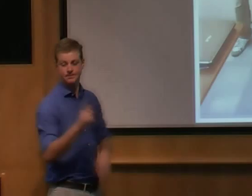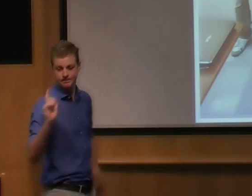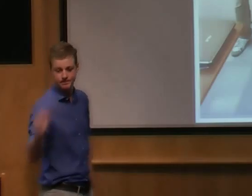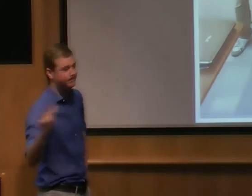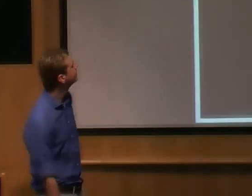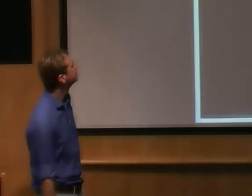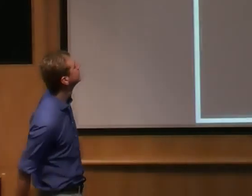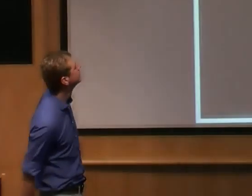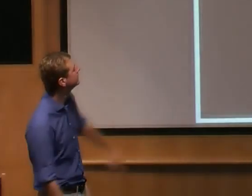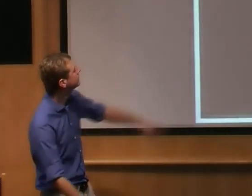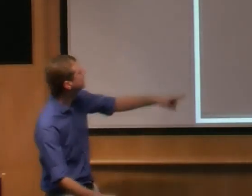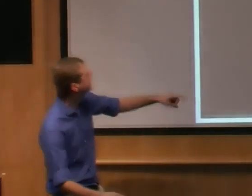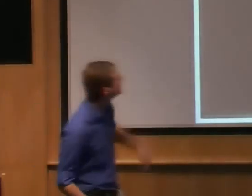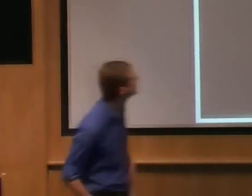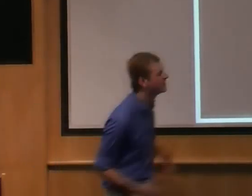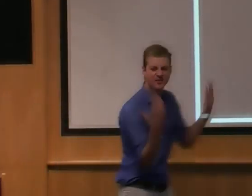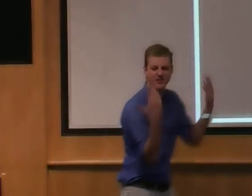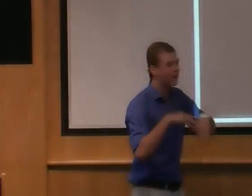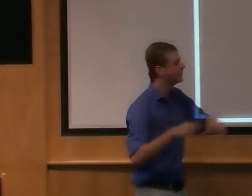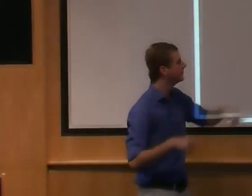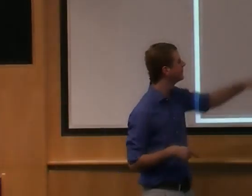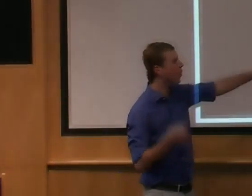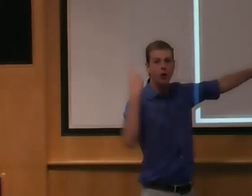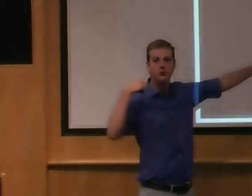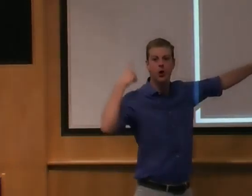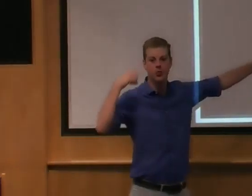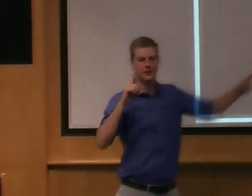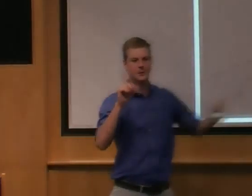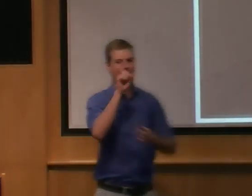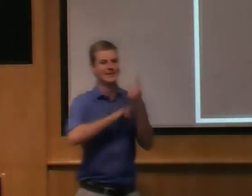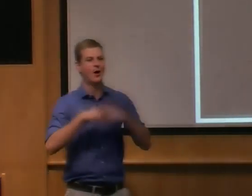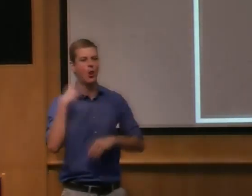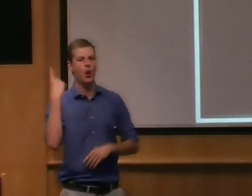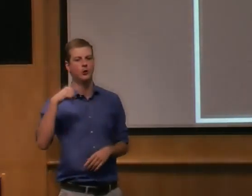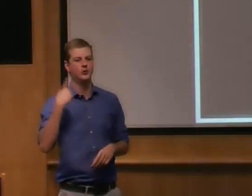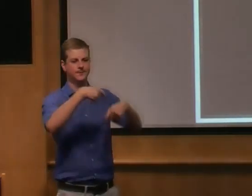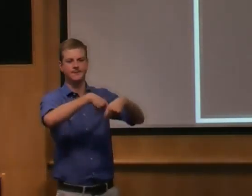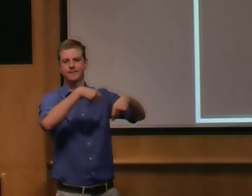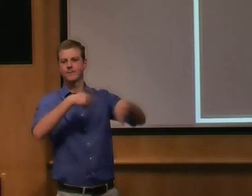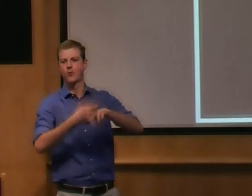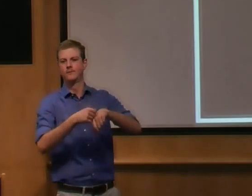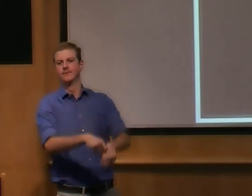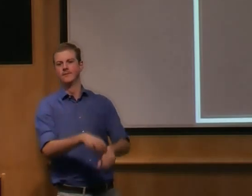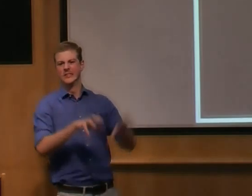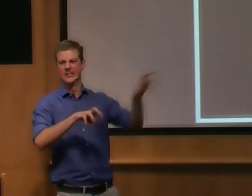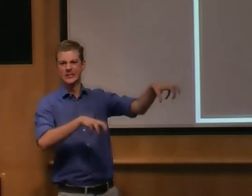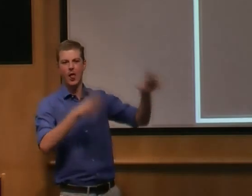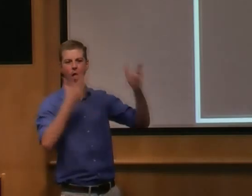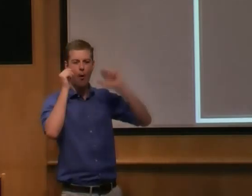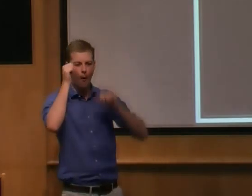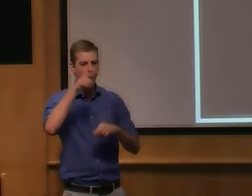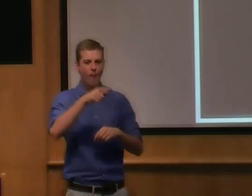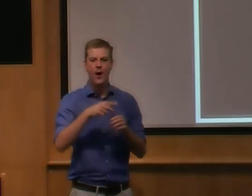speech. Okay, don't do it, let's tell you. But don't get dark in this photograph, but this is in London. We had a meeting in London.